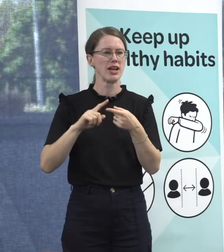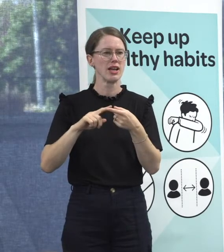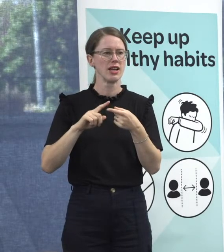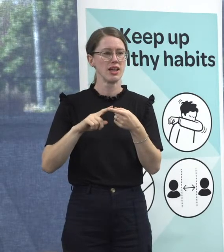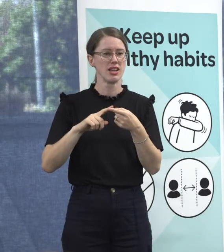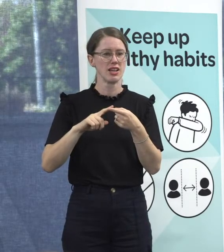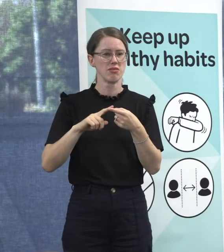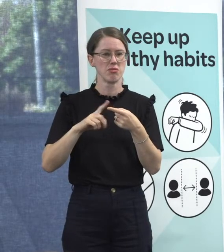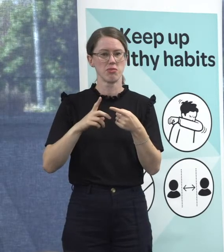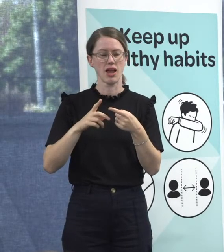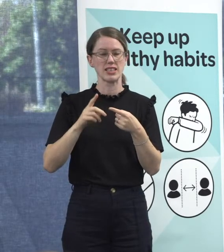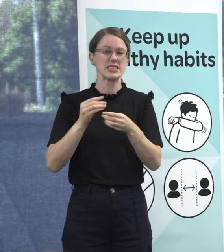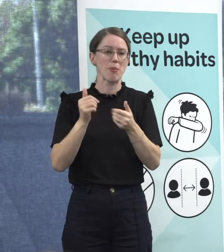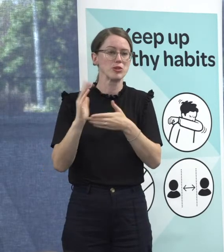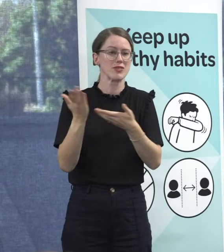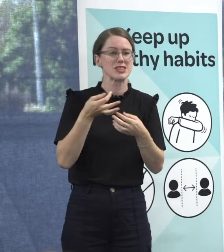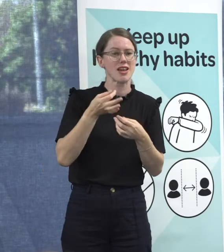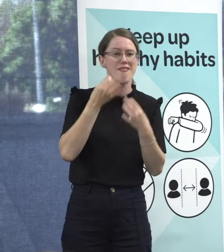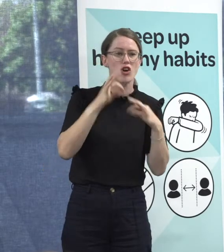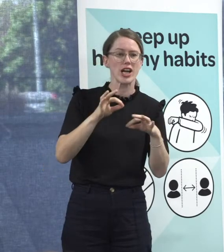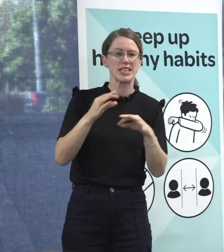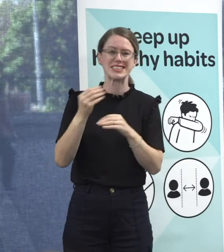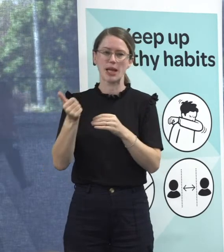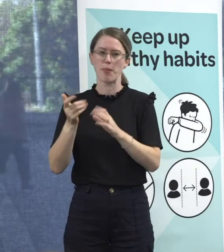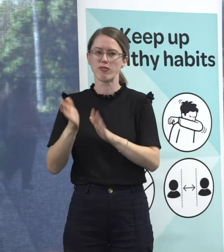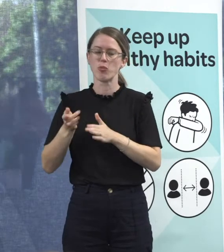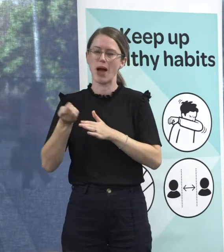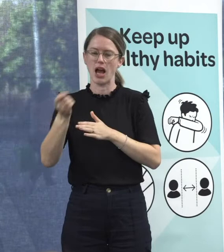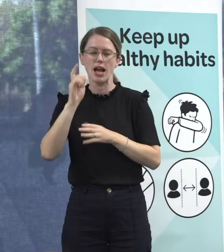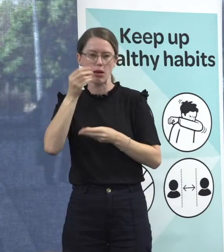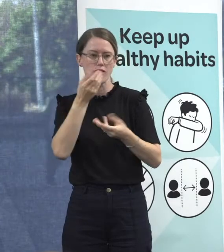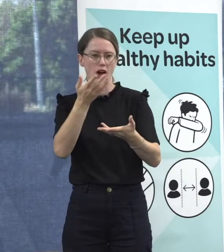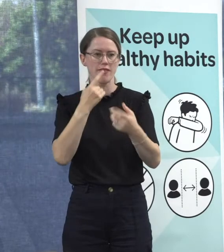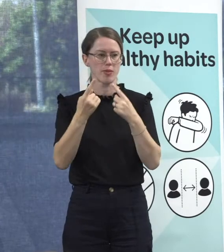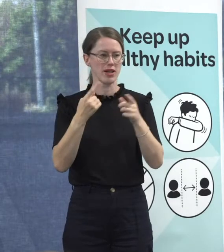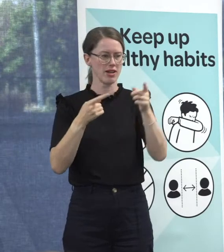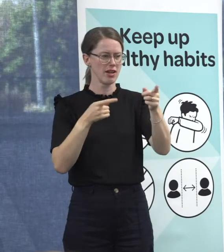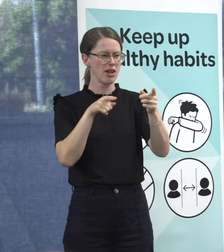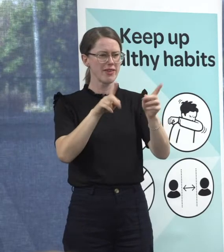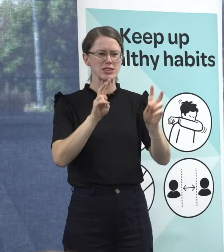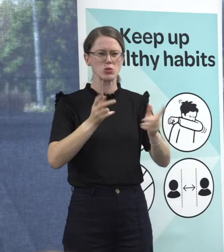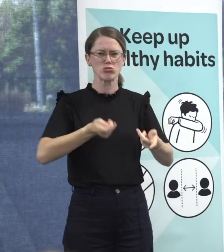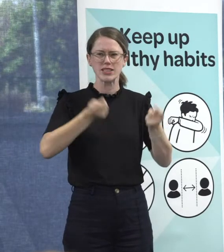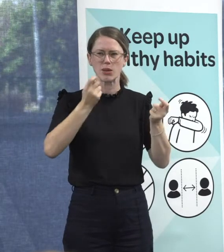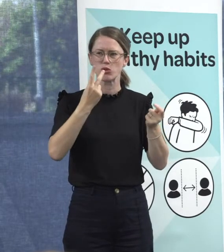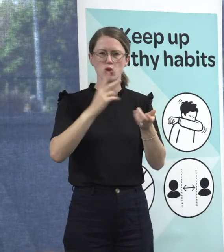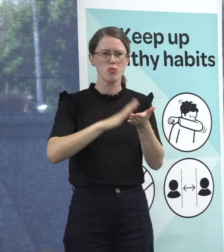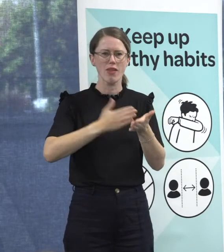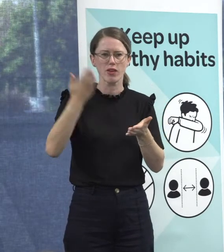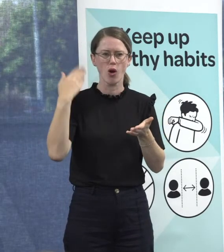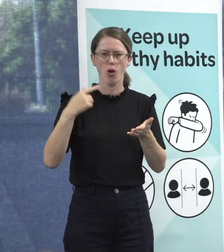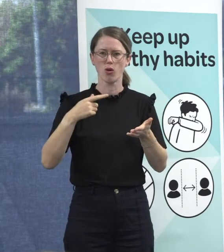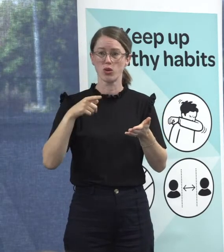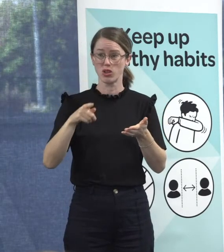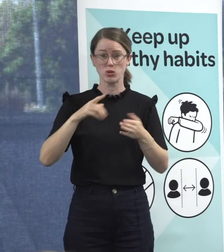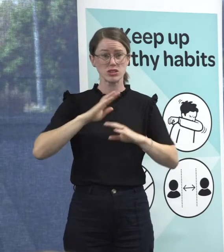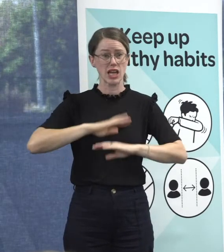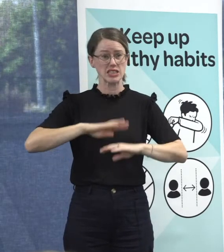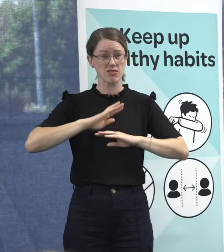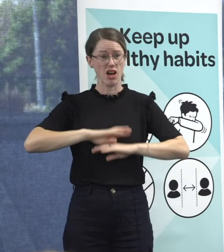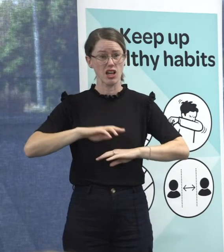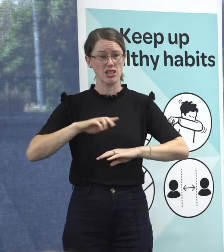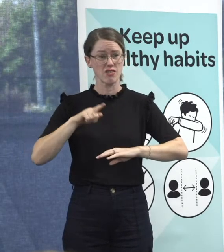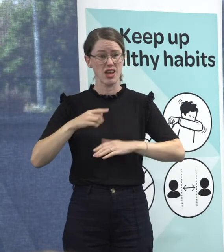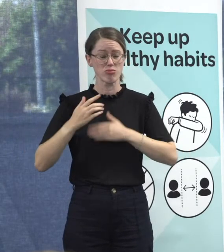they may or may not have to pay for. But we are absolutely working on this. I mean, given that this issue was raised more than 2 months ago, how satisfied are you with that